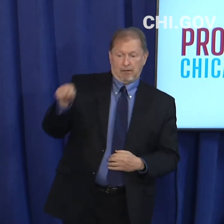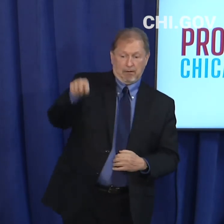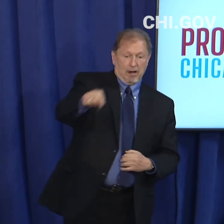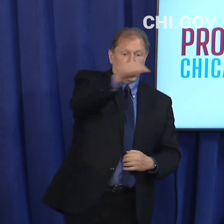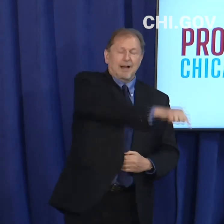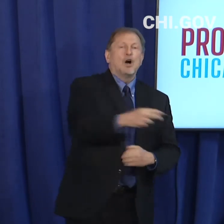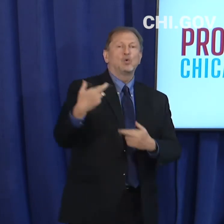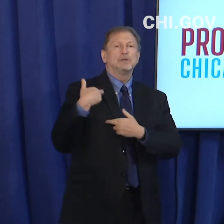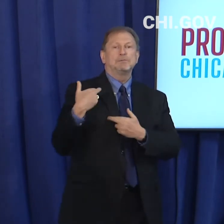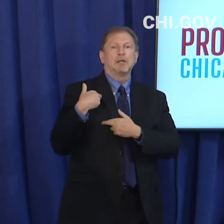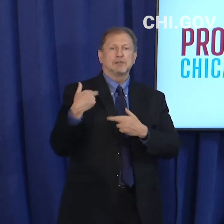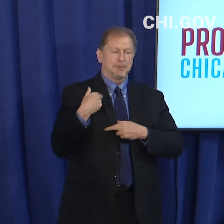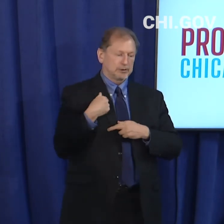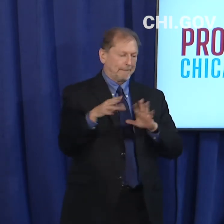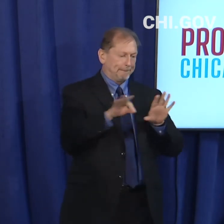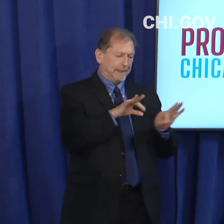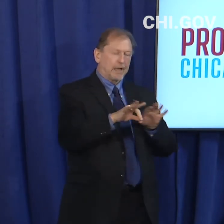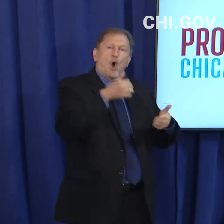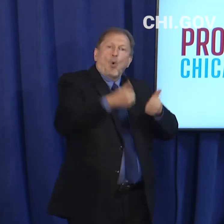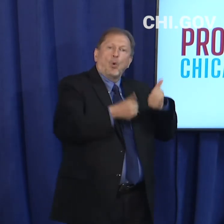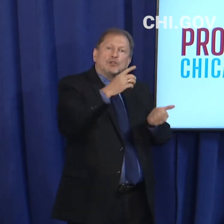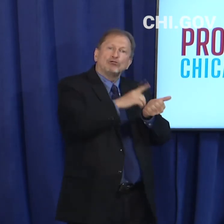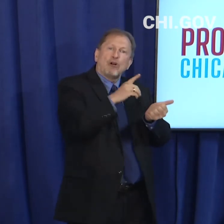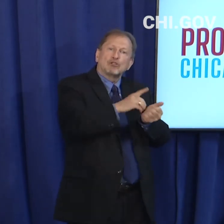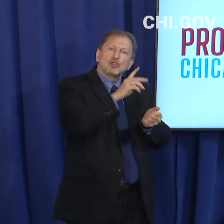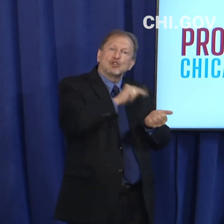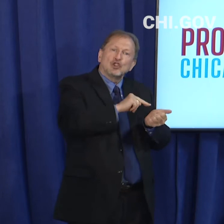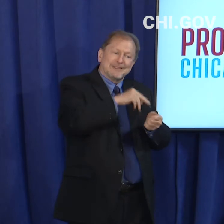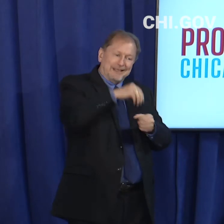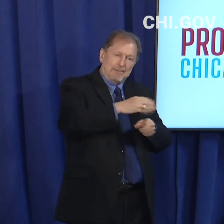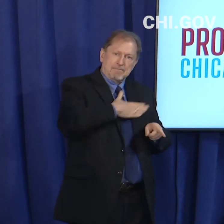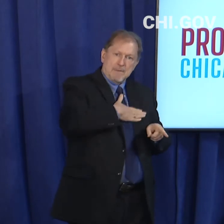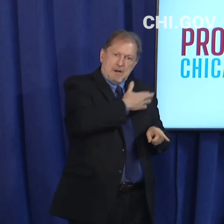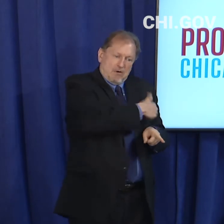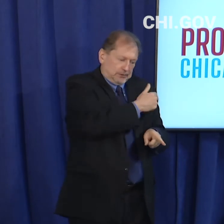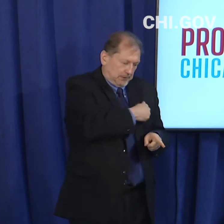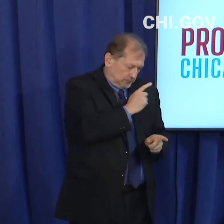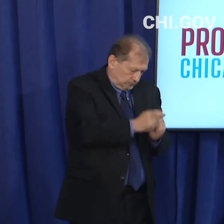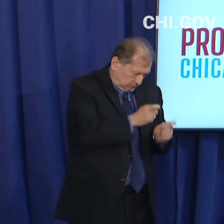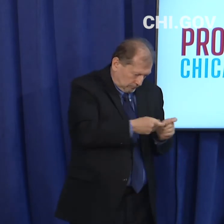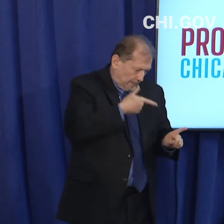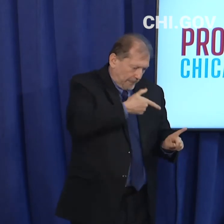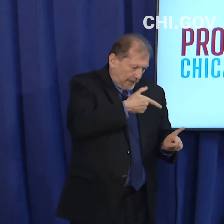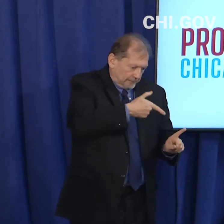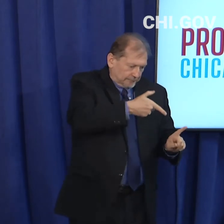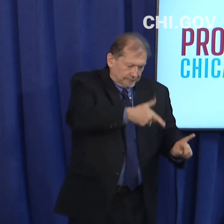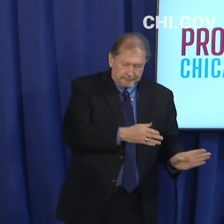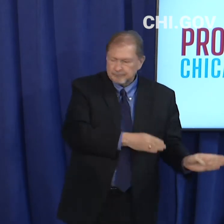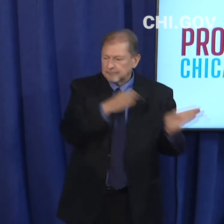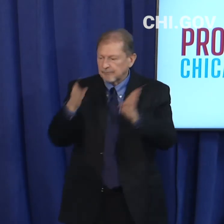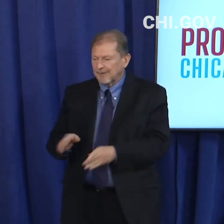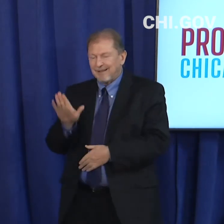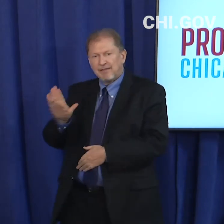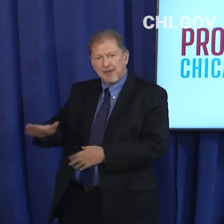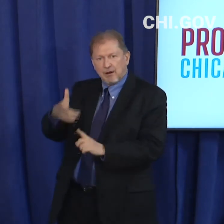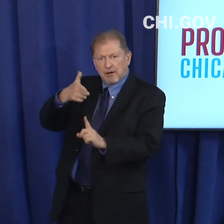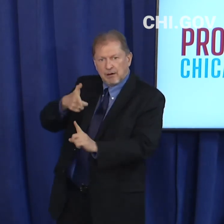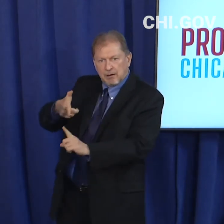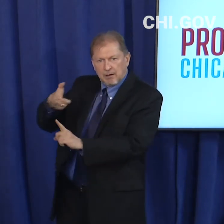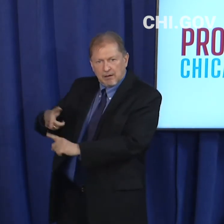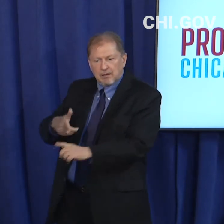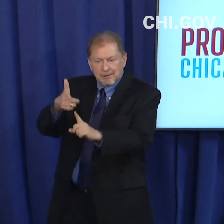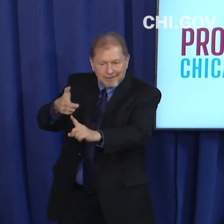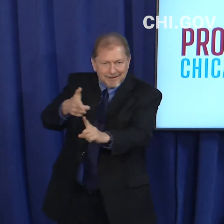their employees. We are also making plans for Chicago and the Department of Public Health to vaccinate